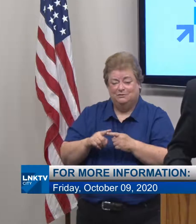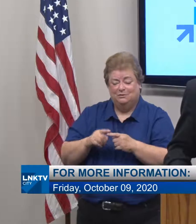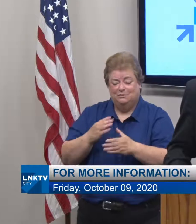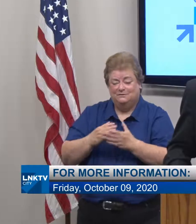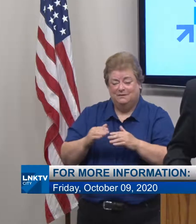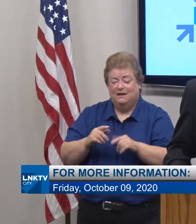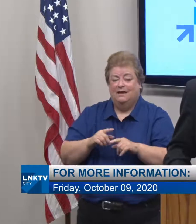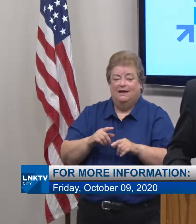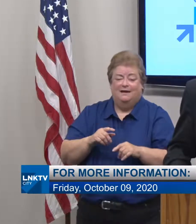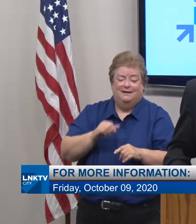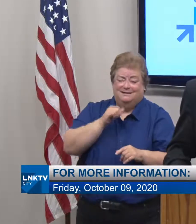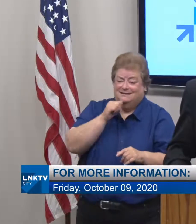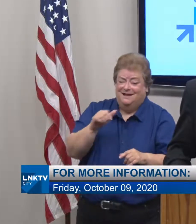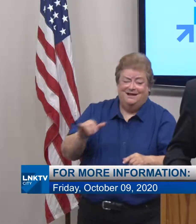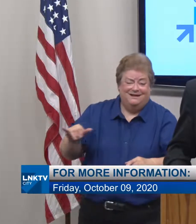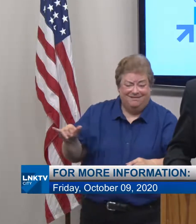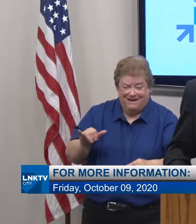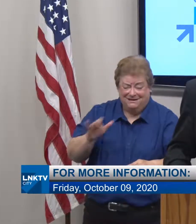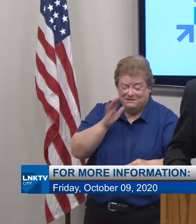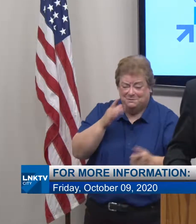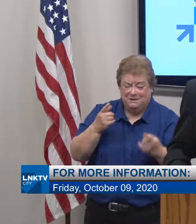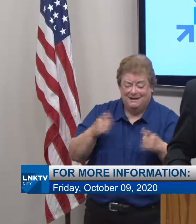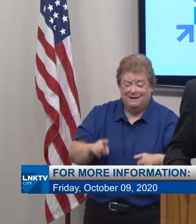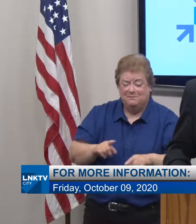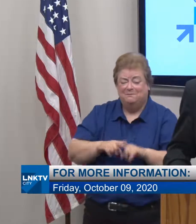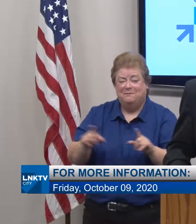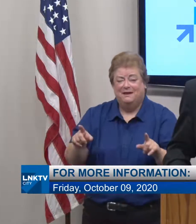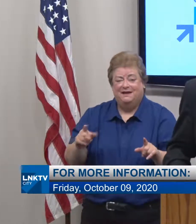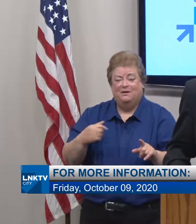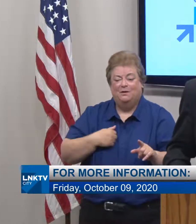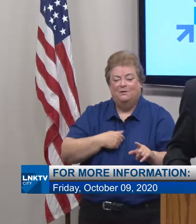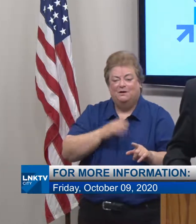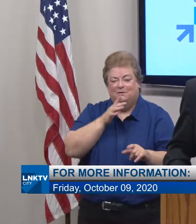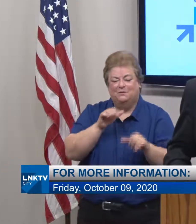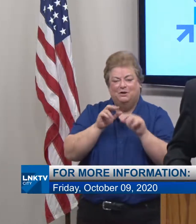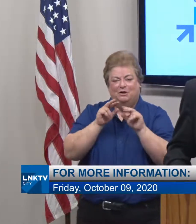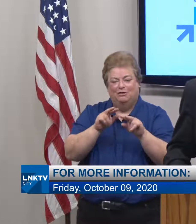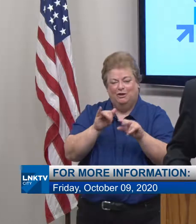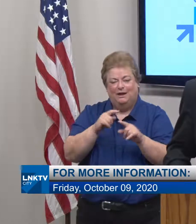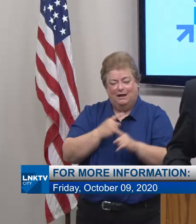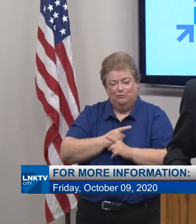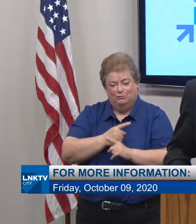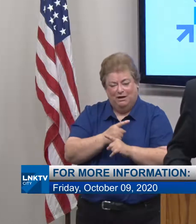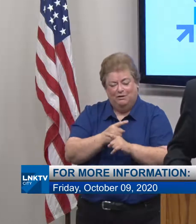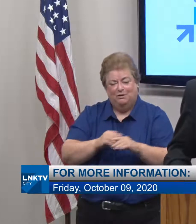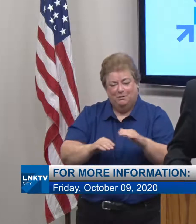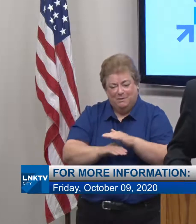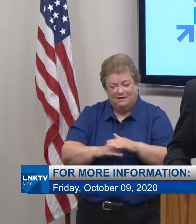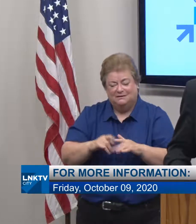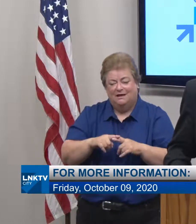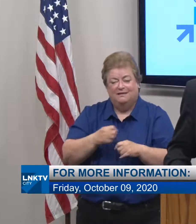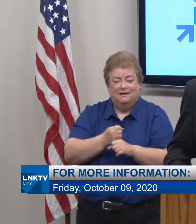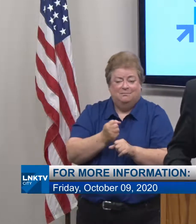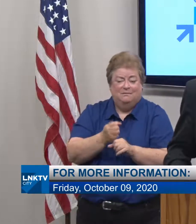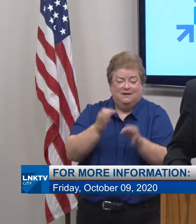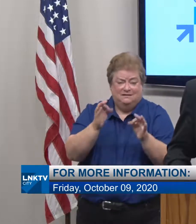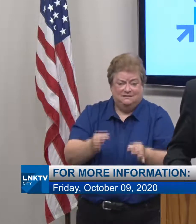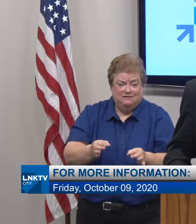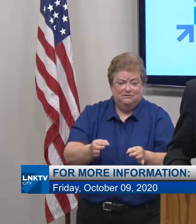unlikely, I know that, but we're going to look at it on a regular basis and just make a decision as conditions